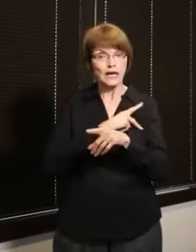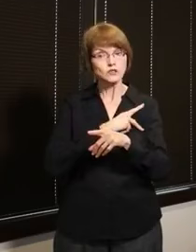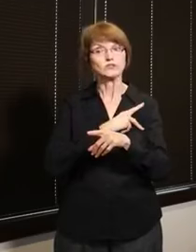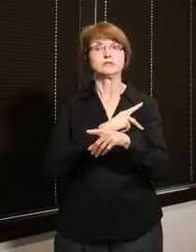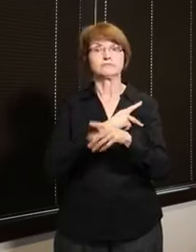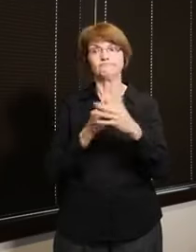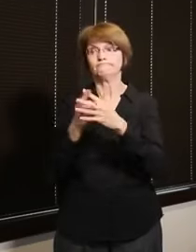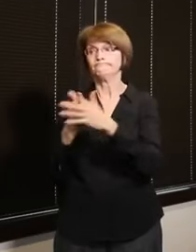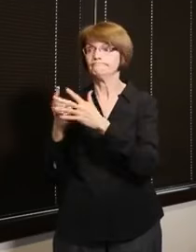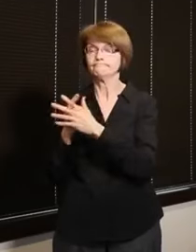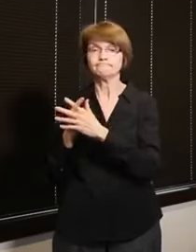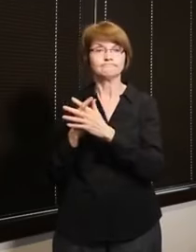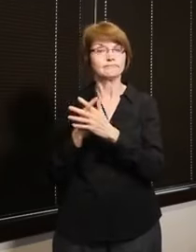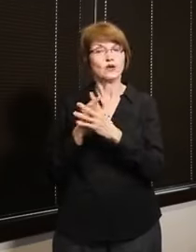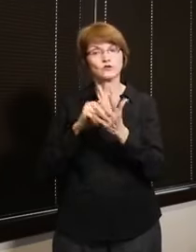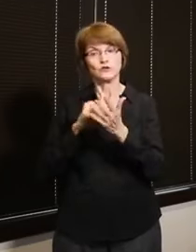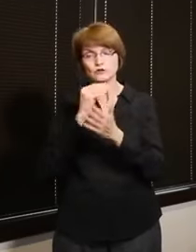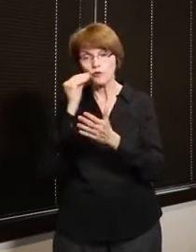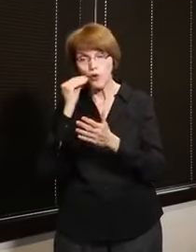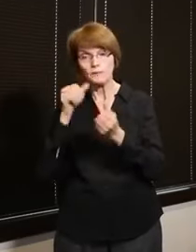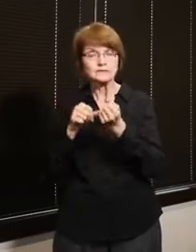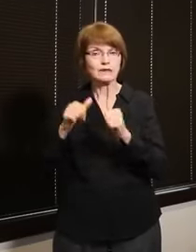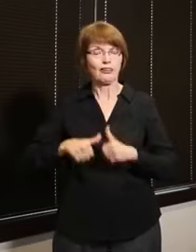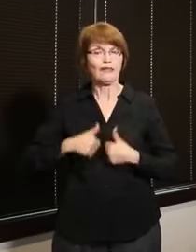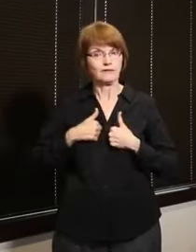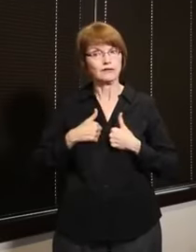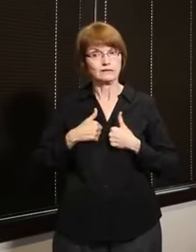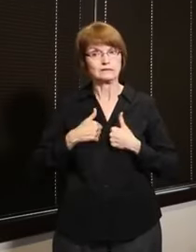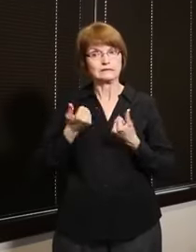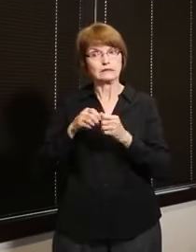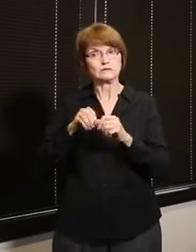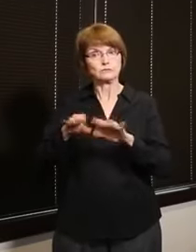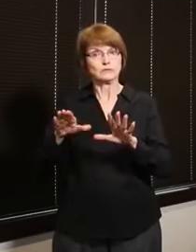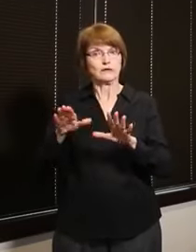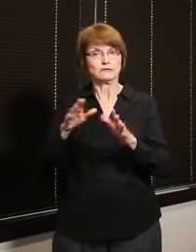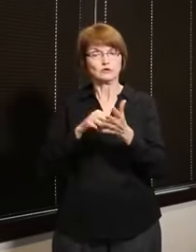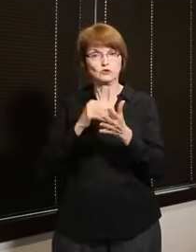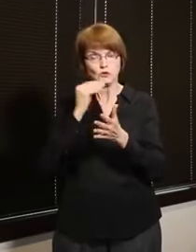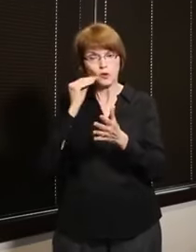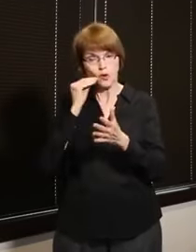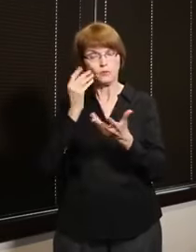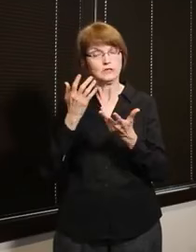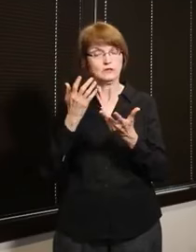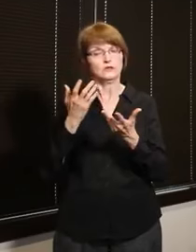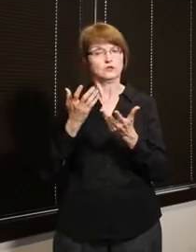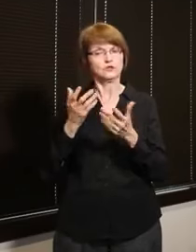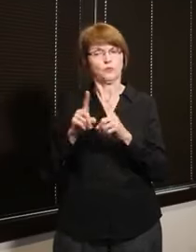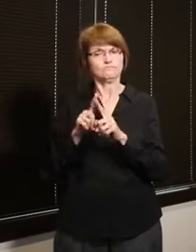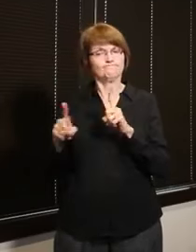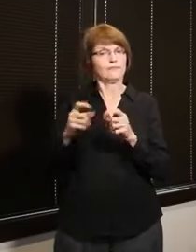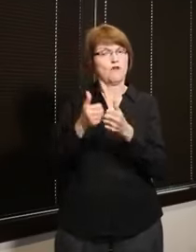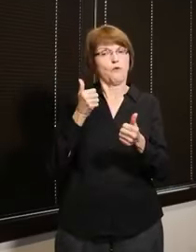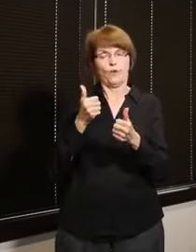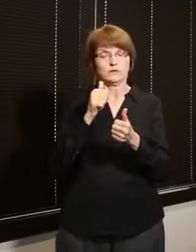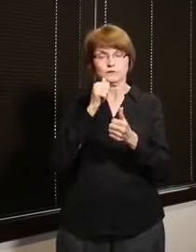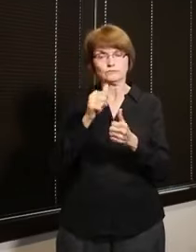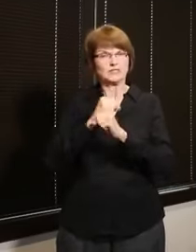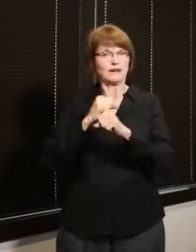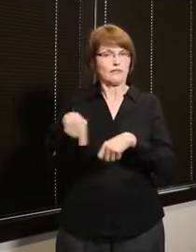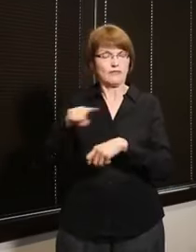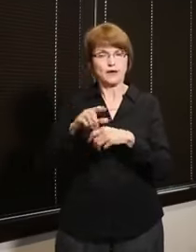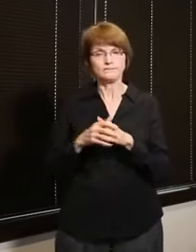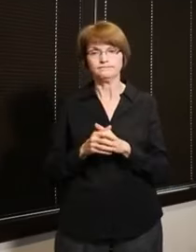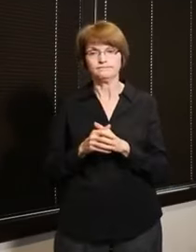living and things like that. And so we have to make sure that we're protecting them as well. And then no mass gathering,